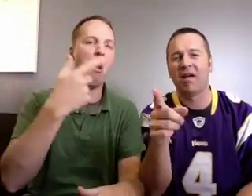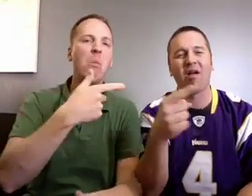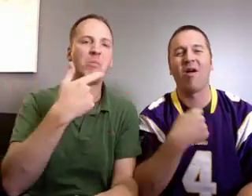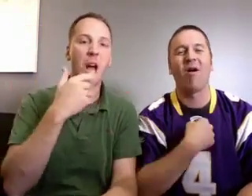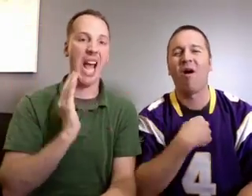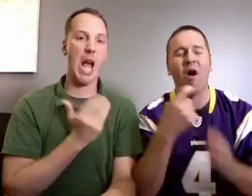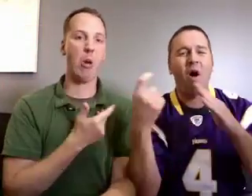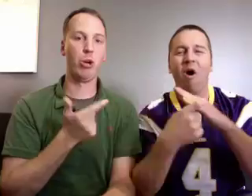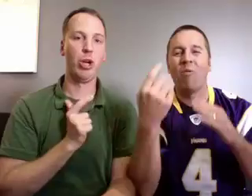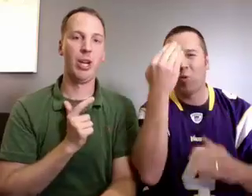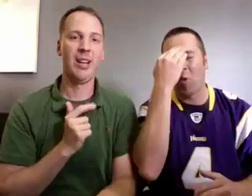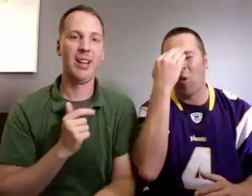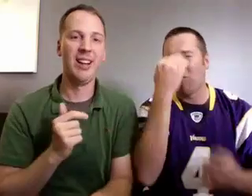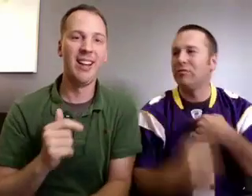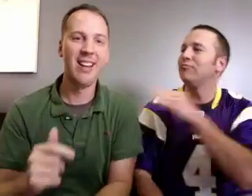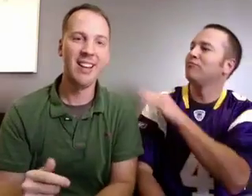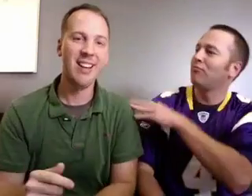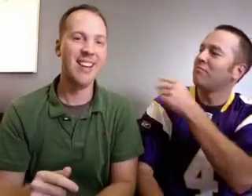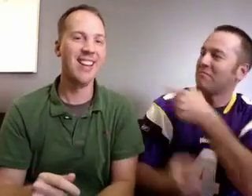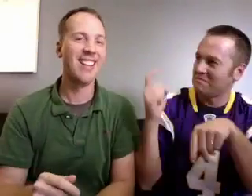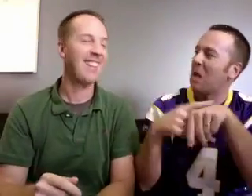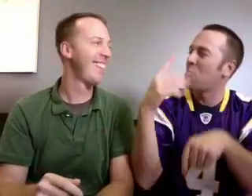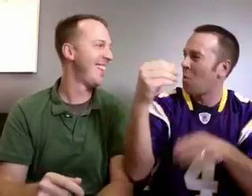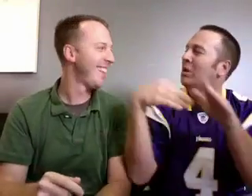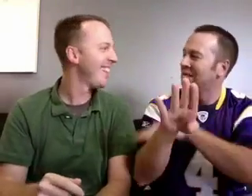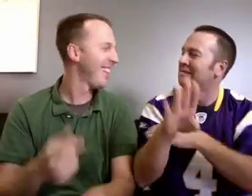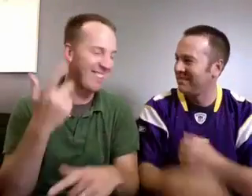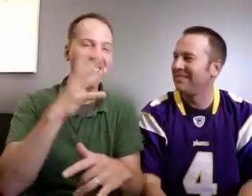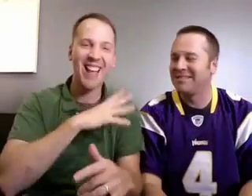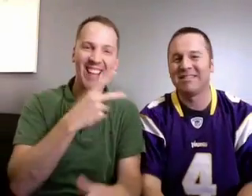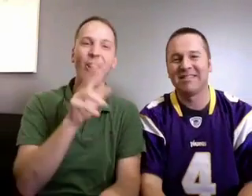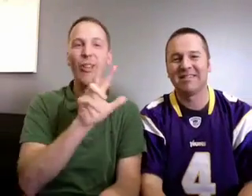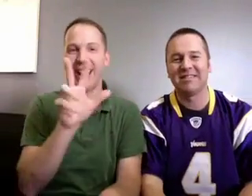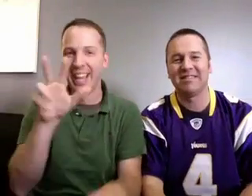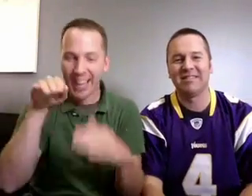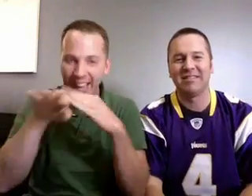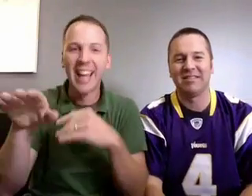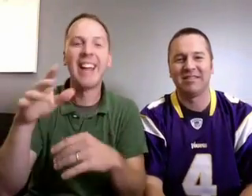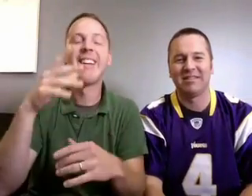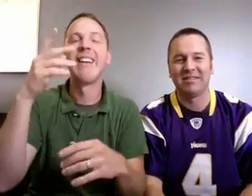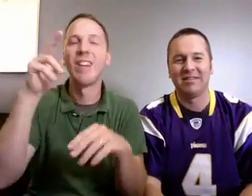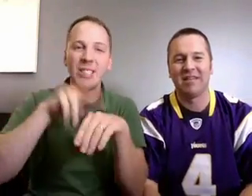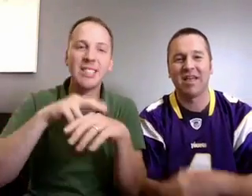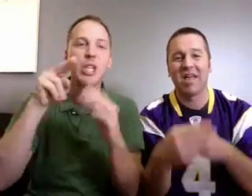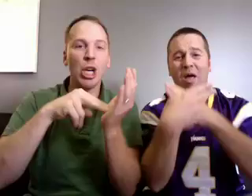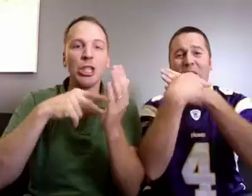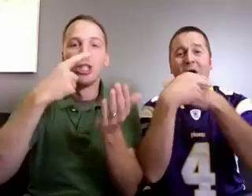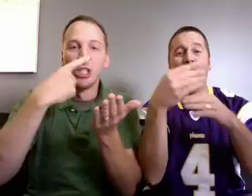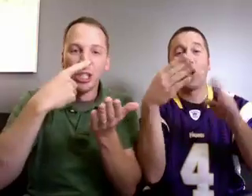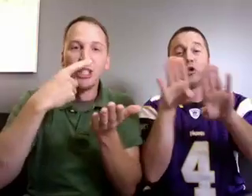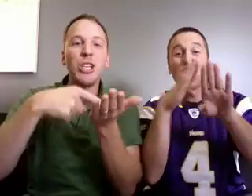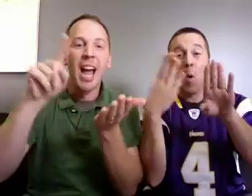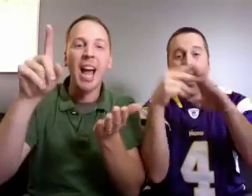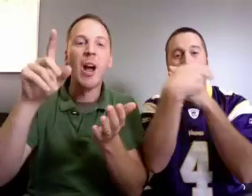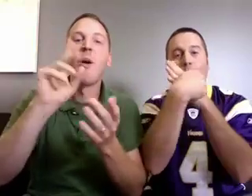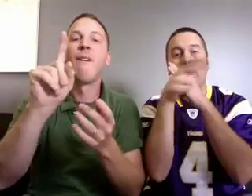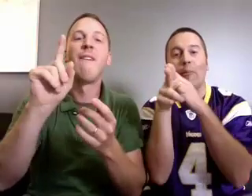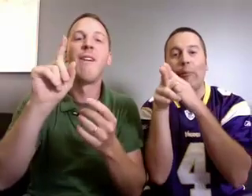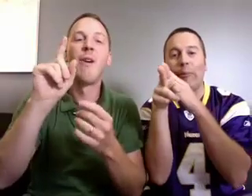I said, what'd she say? I honestly knew what to do. Say, hey, Mom, they're calling us. Let's get in. So we knew that. So we went in, and of course, the nurse... she closed the door and